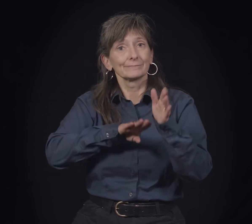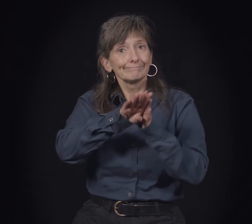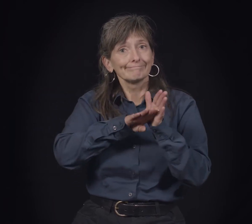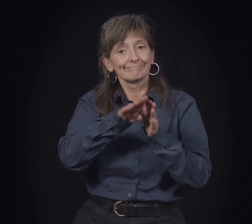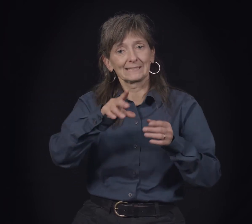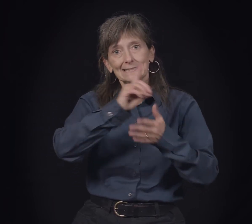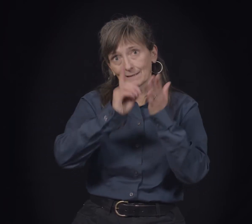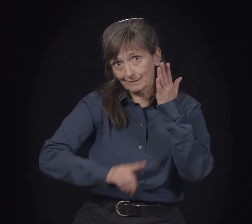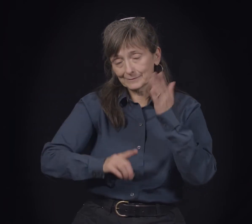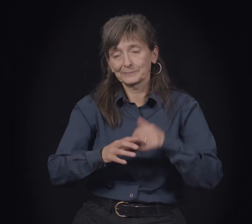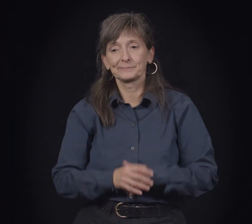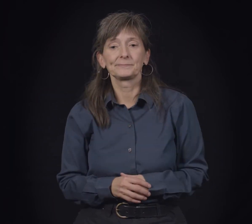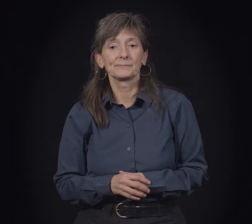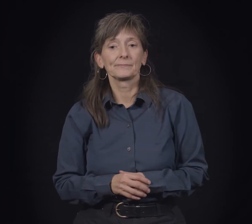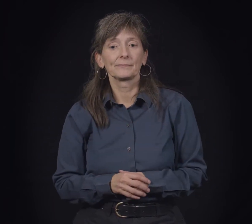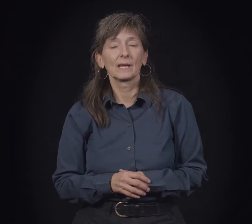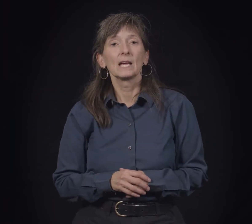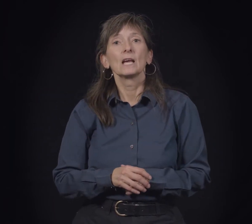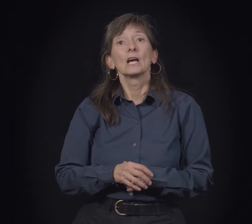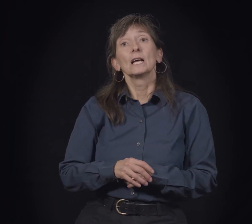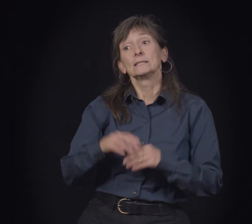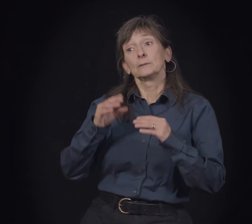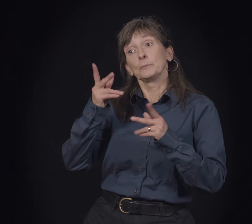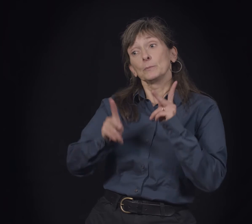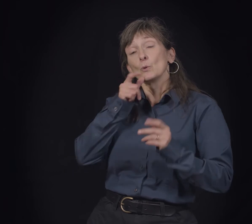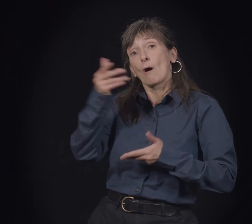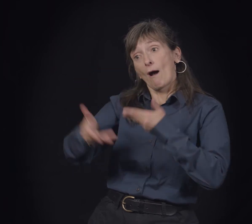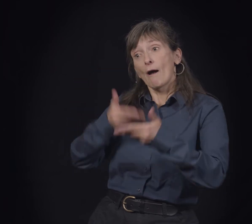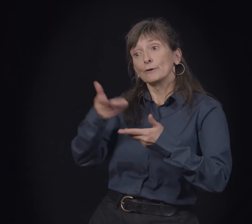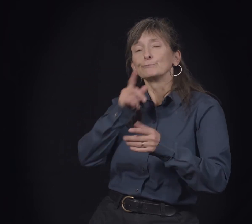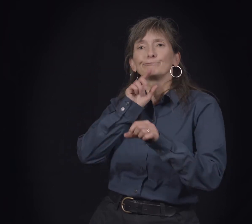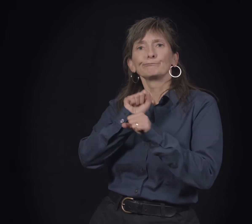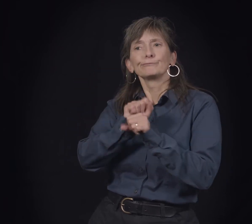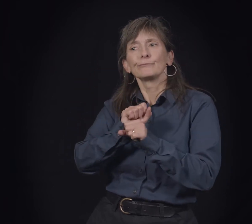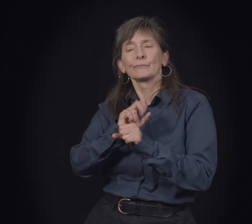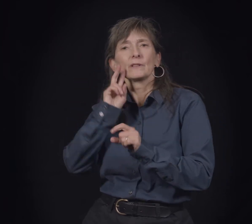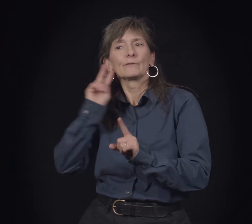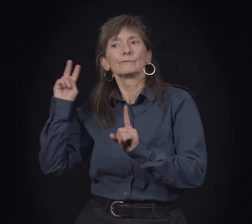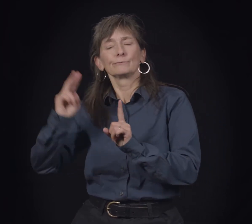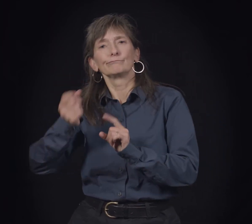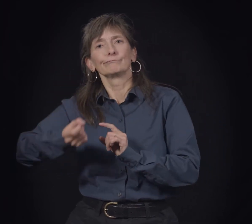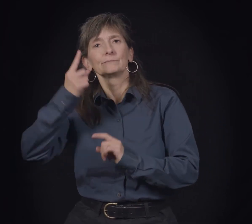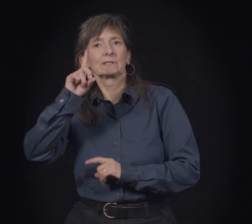human resource-based education, and sensitivity training.